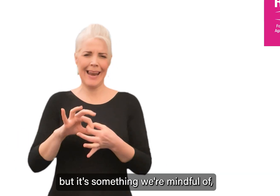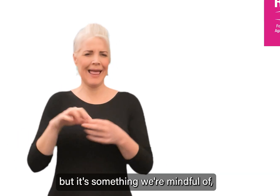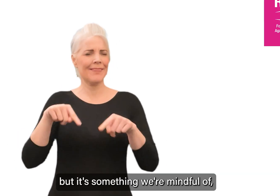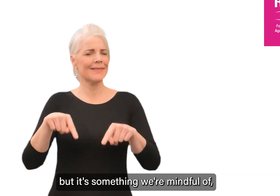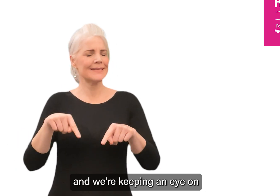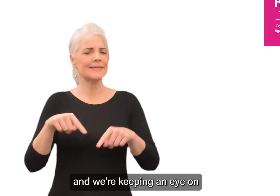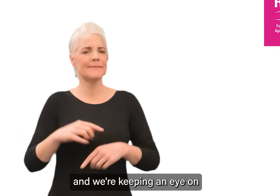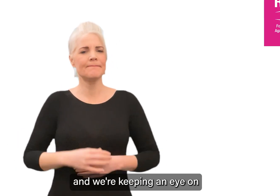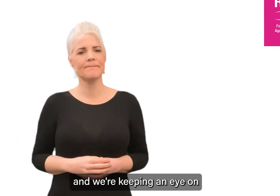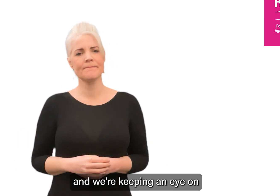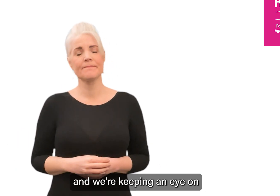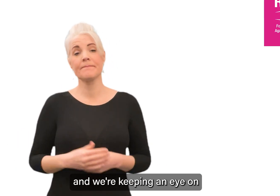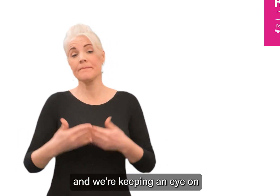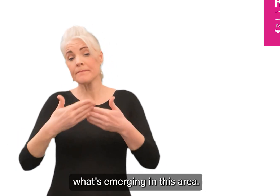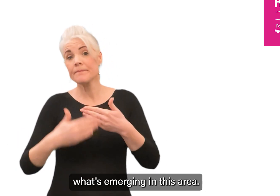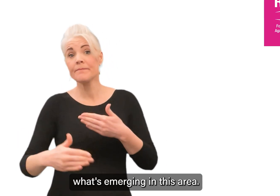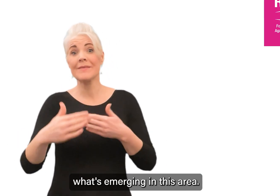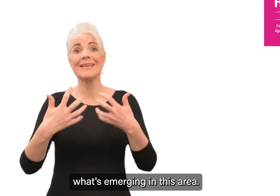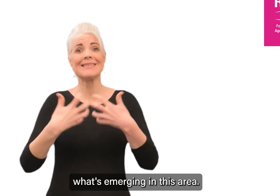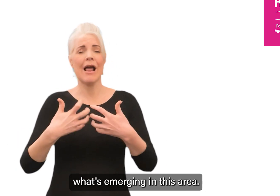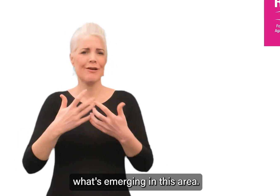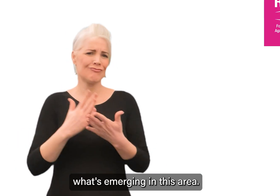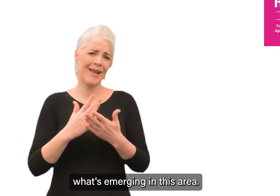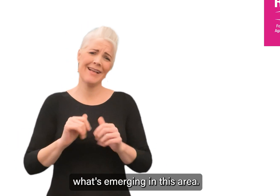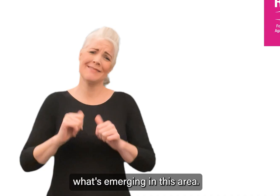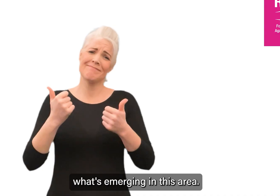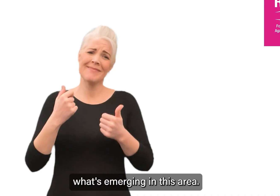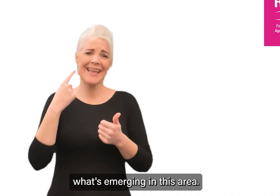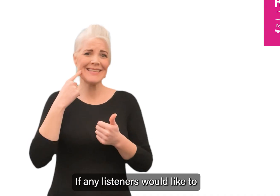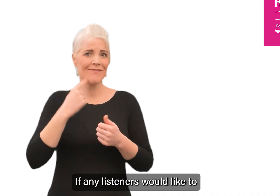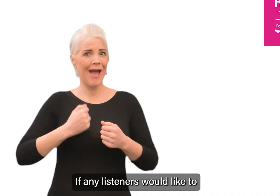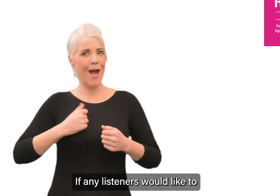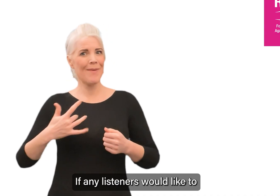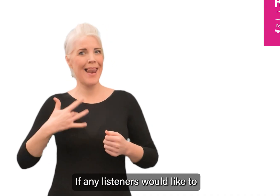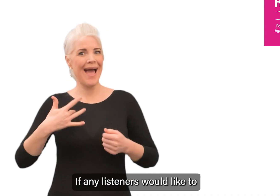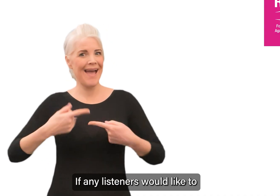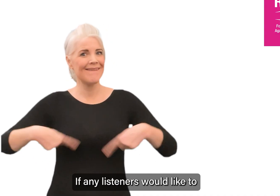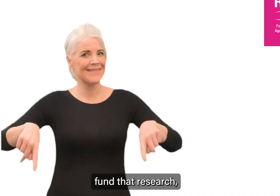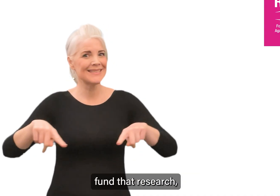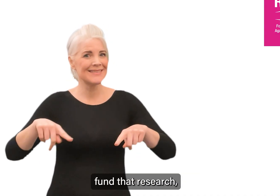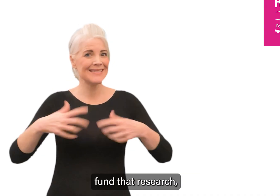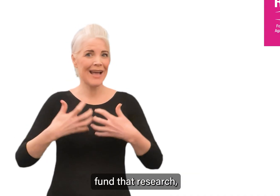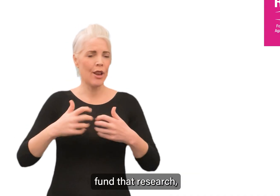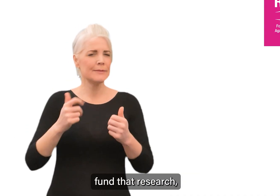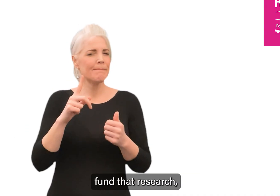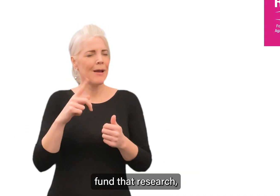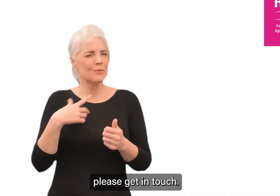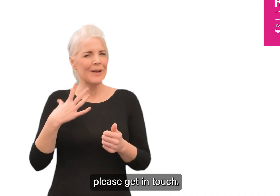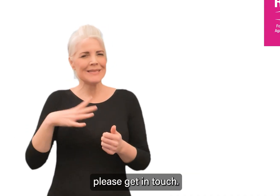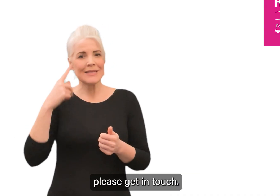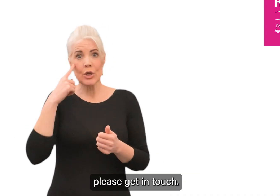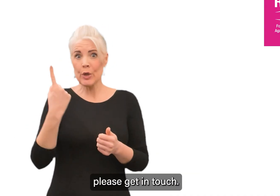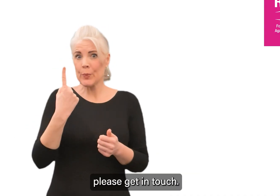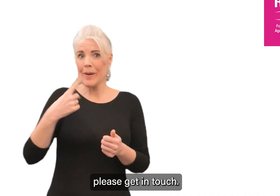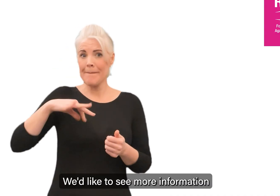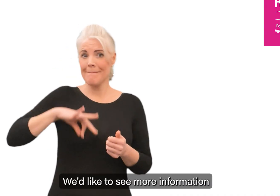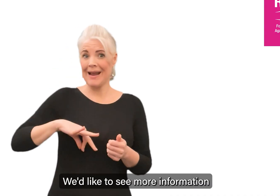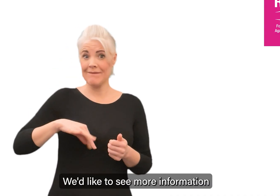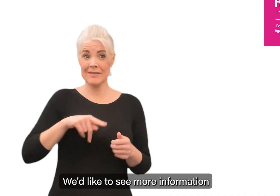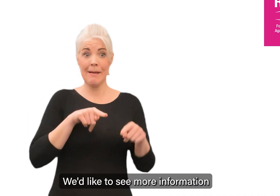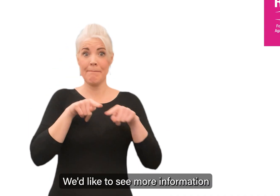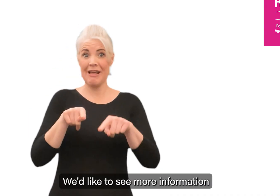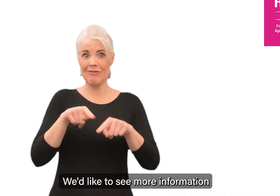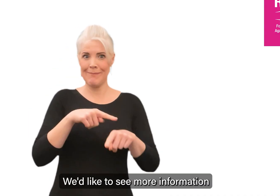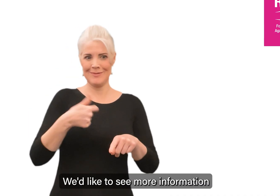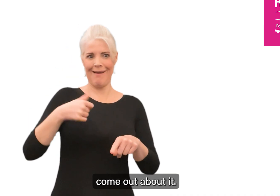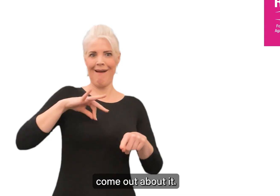something we're mindful of and we're keeping an eye on what's emerging in this area. If any listeners would like to fund that research, please get in touch. We'd like